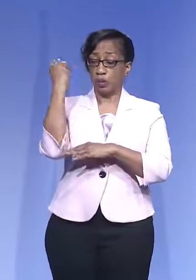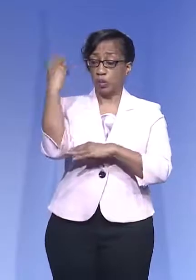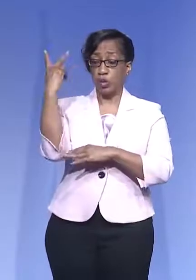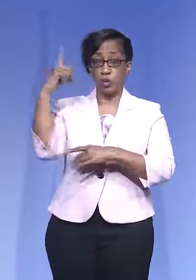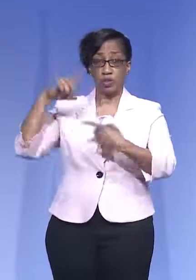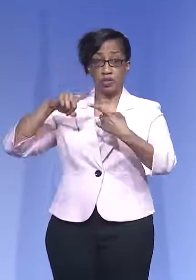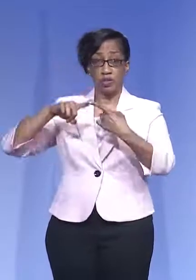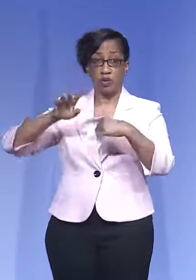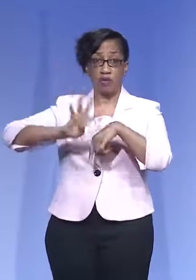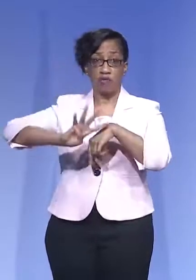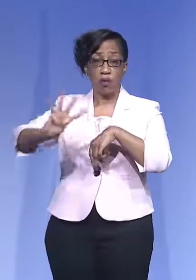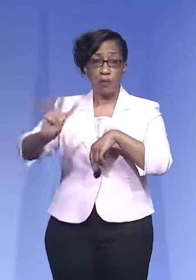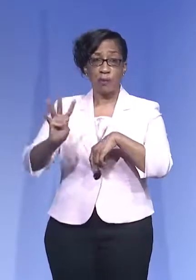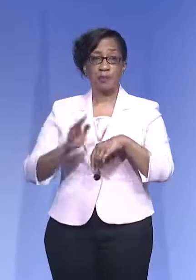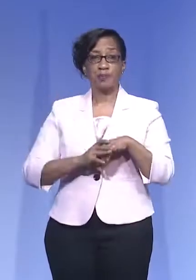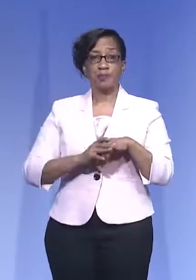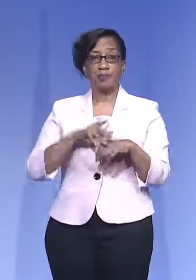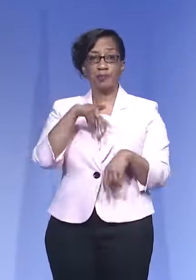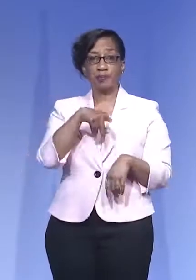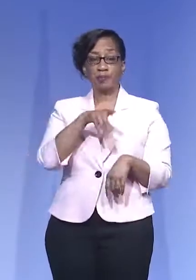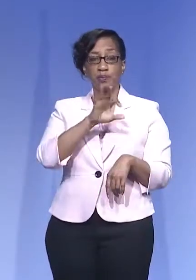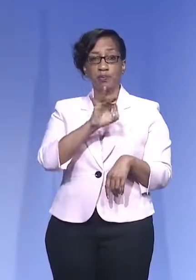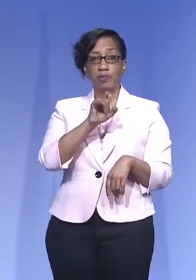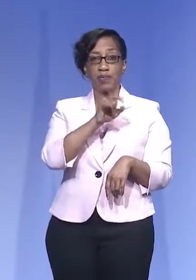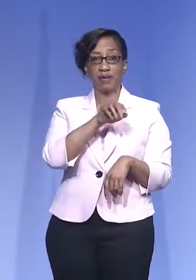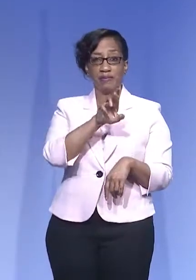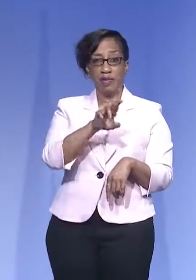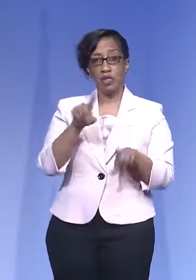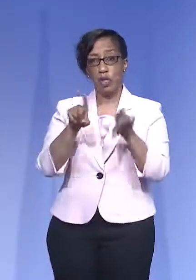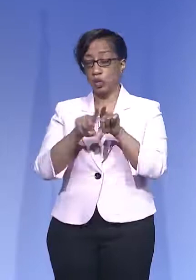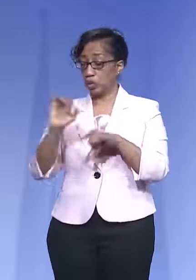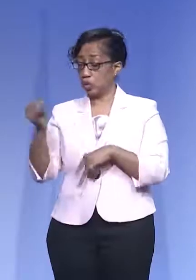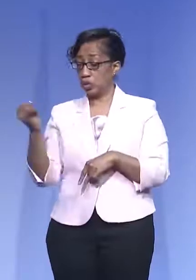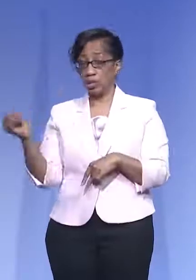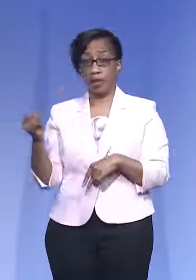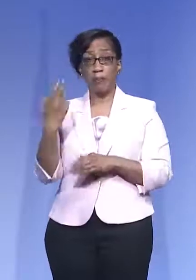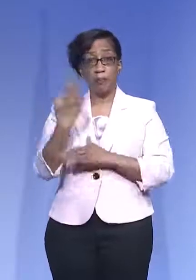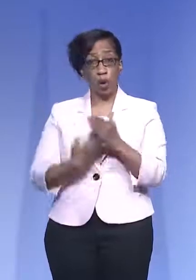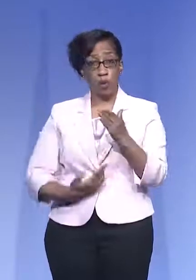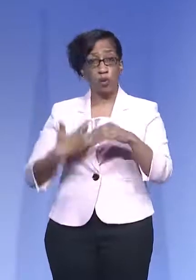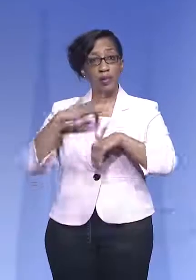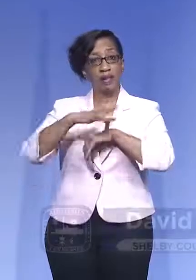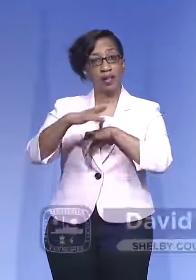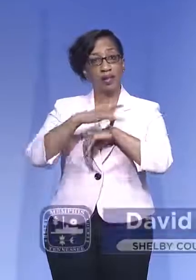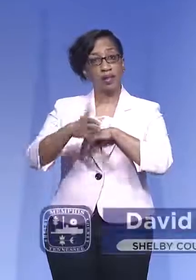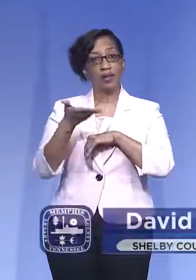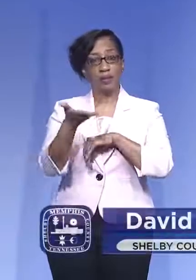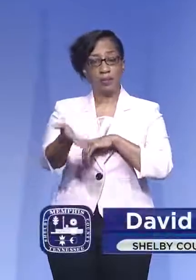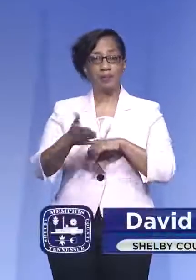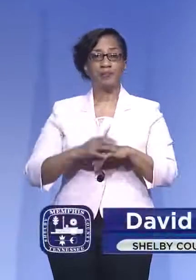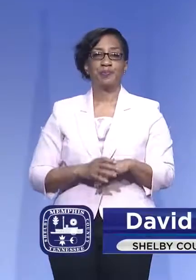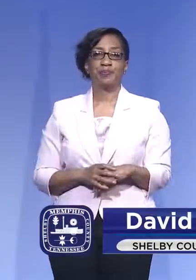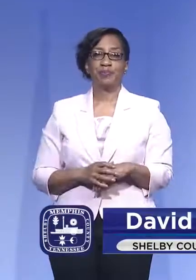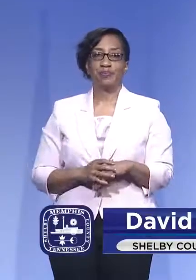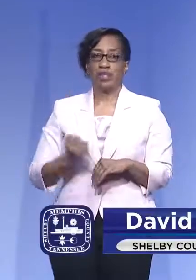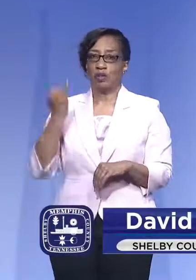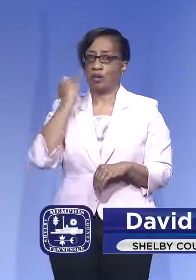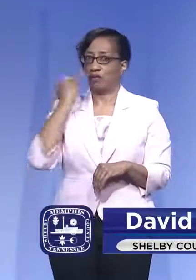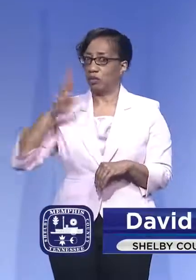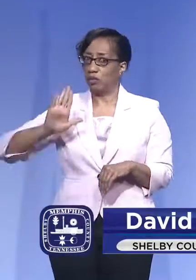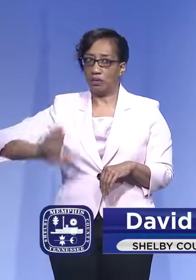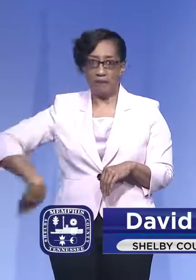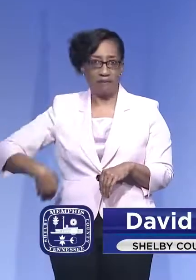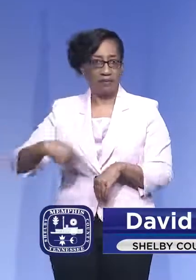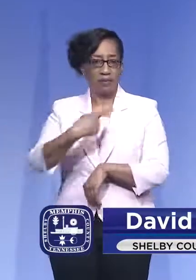both Pfizer and Johnson & Johnson vaccines will be available while supplies last at the festival. So if you haven't been